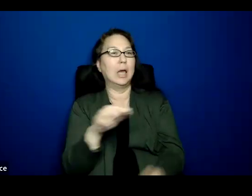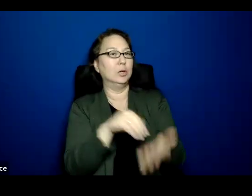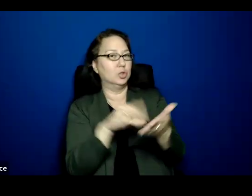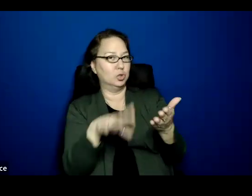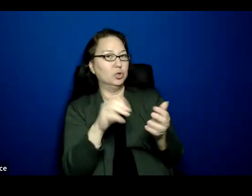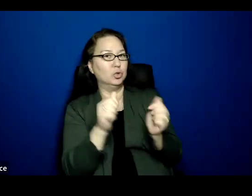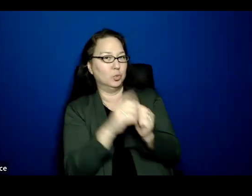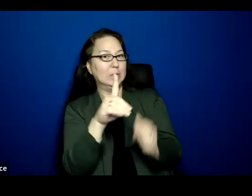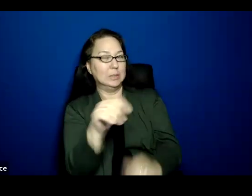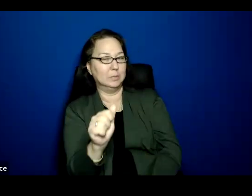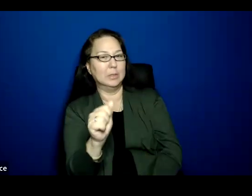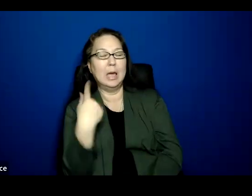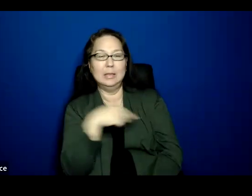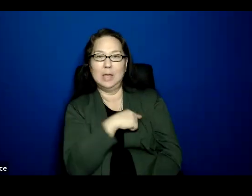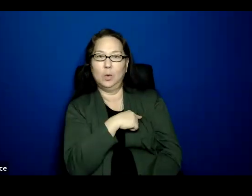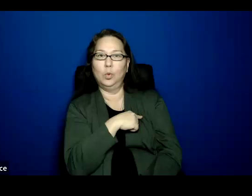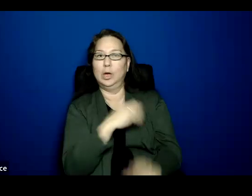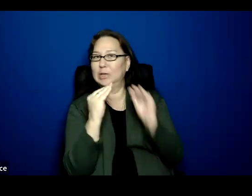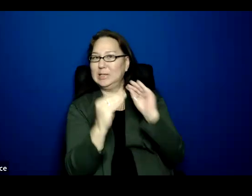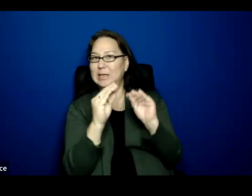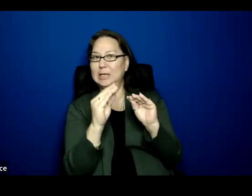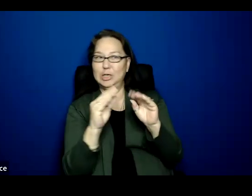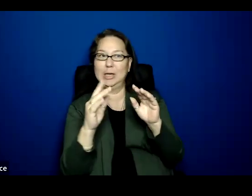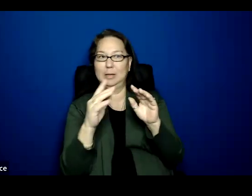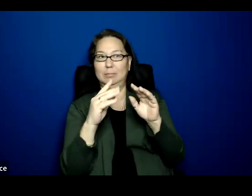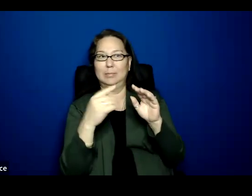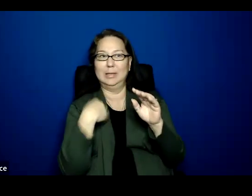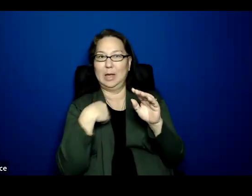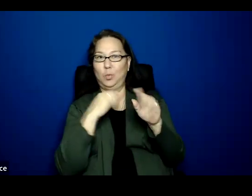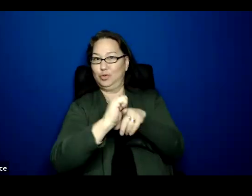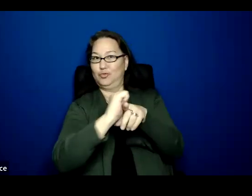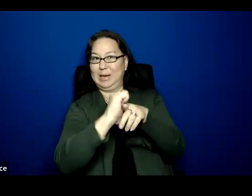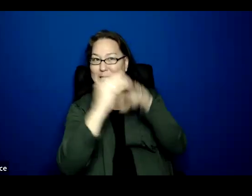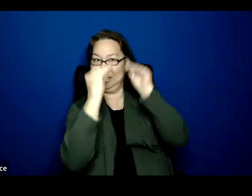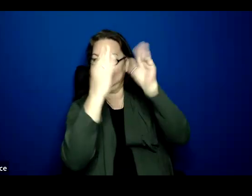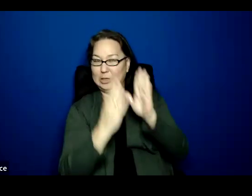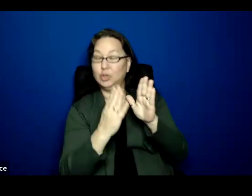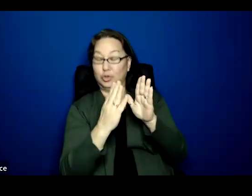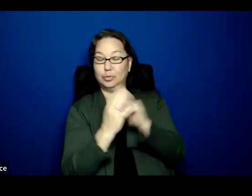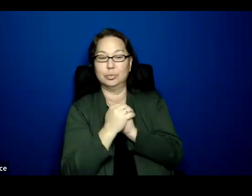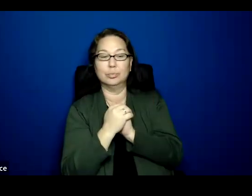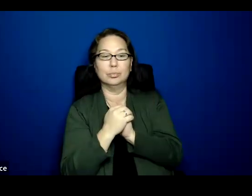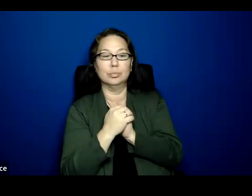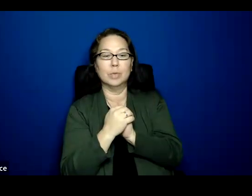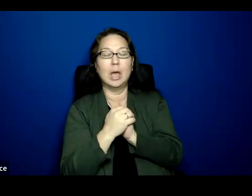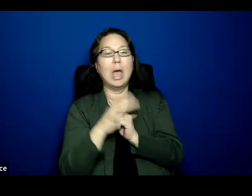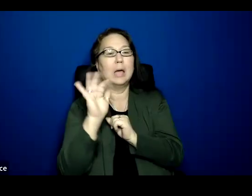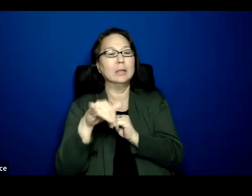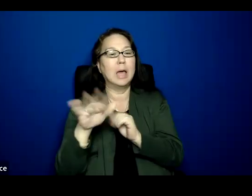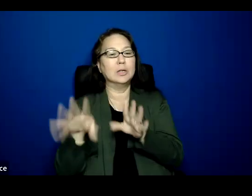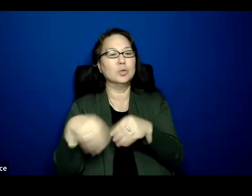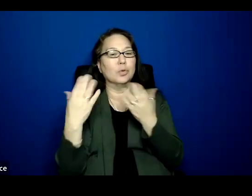we are reaching and teaching those teachers. And it's through that cross-functional work that we are looking at and providing our walkthrough tools to